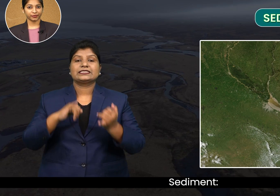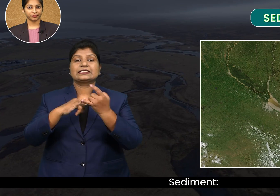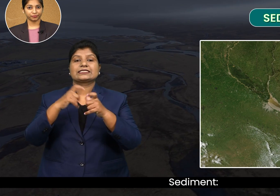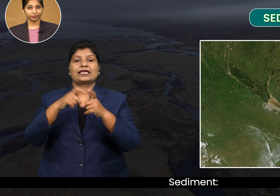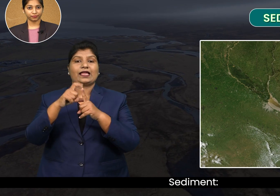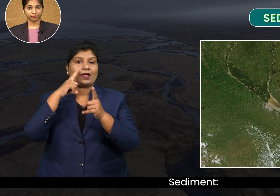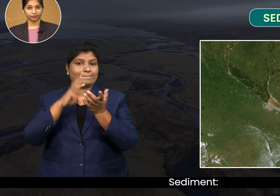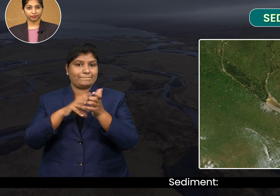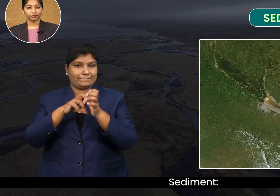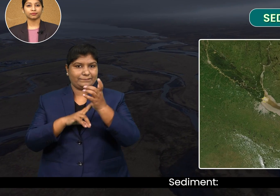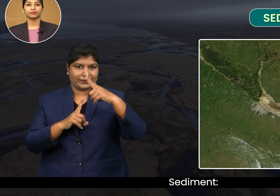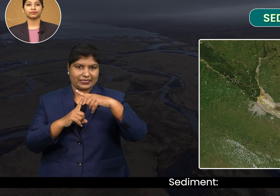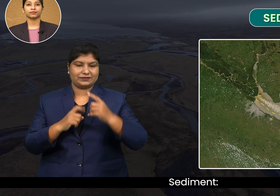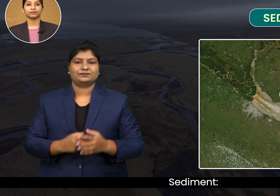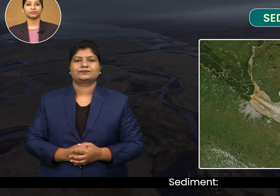Sediment.